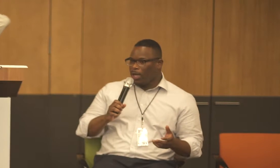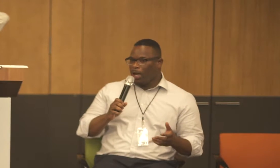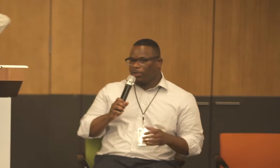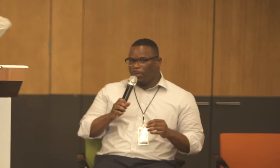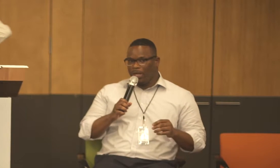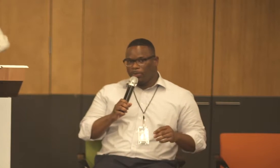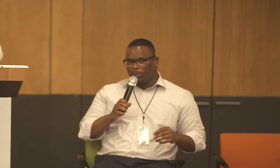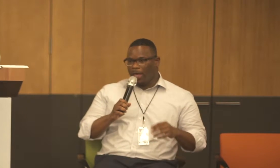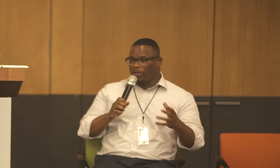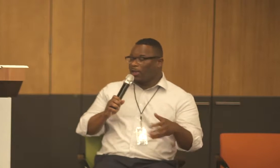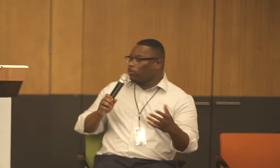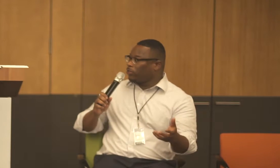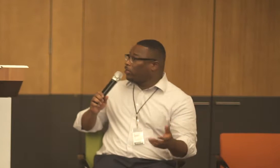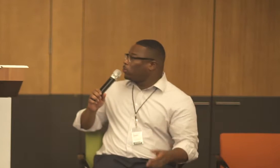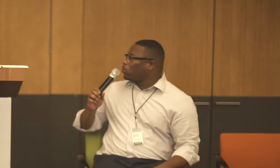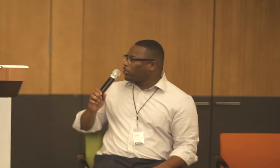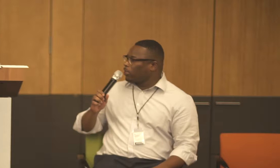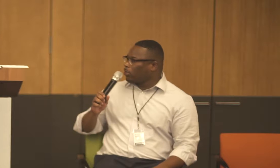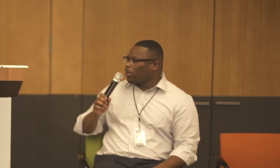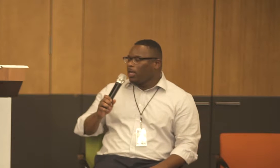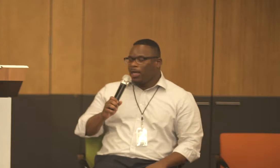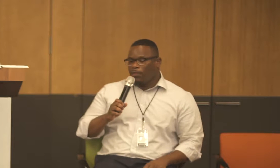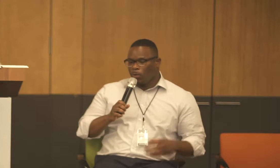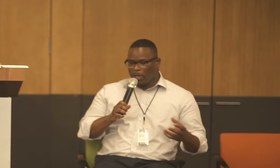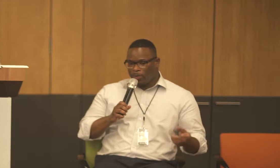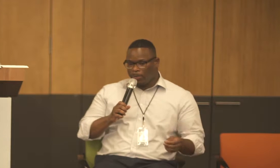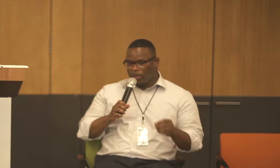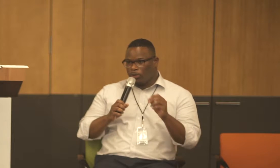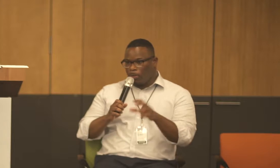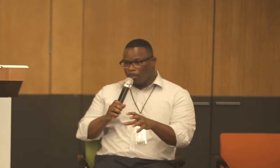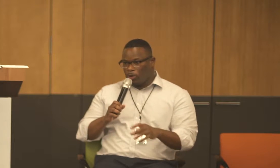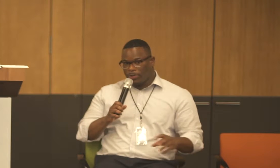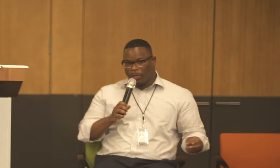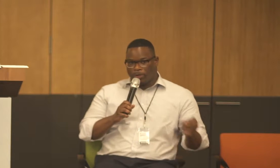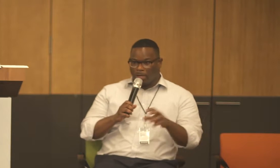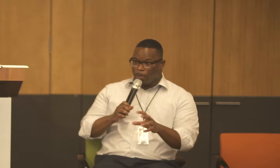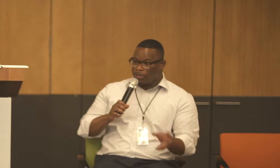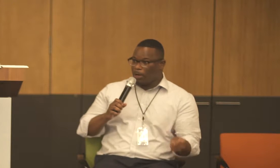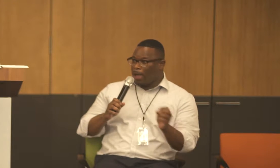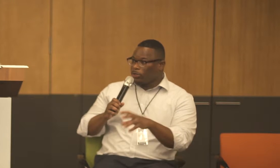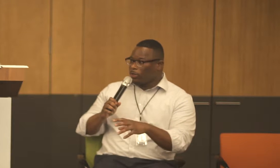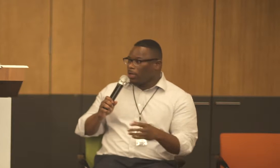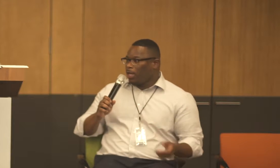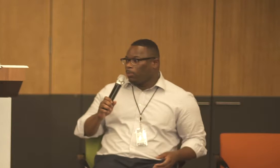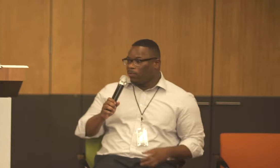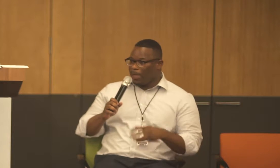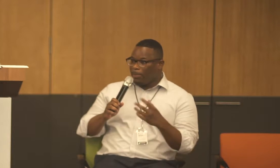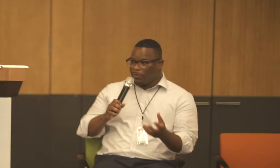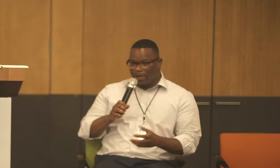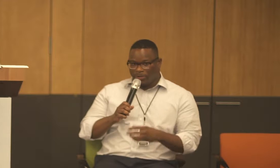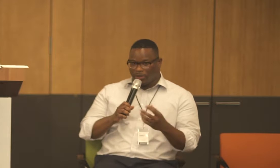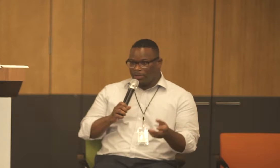with us being able to extend our reach into an organization. If we're working with a particular department or particular team or particular manager, and